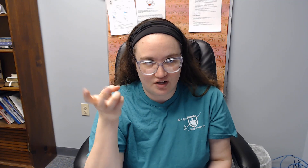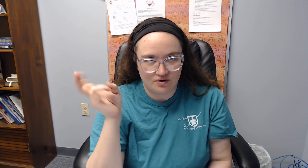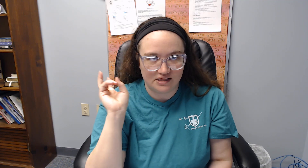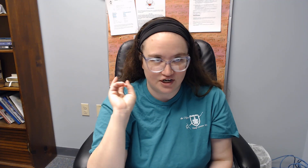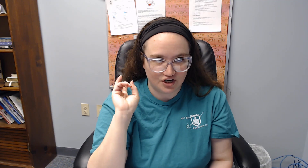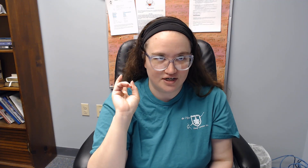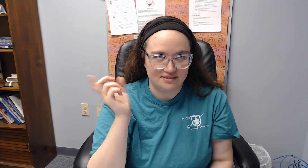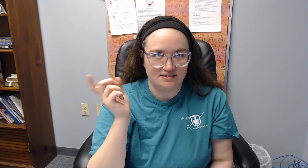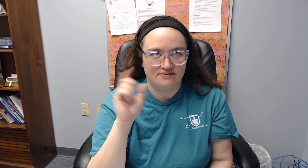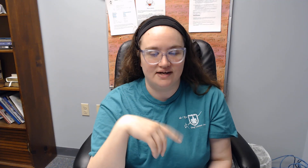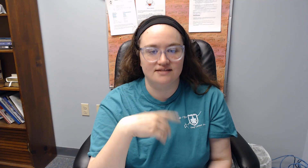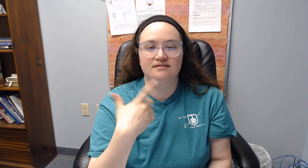Cochlear is the device.